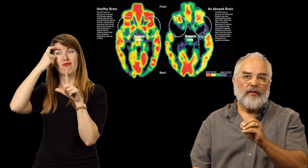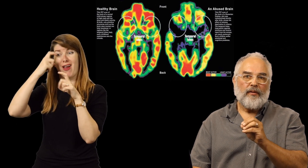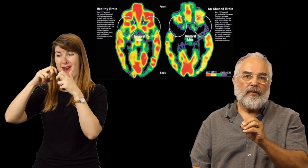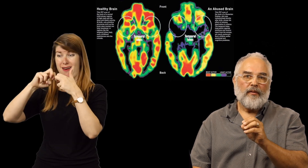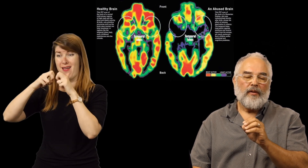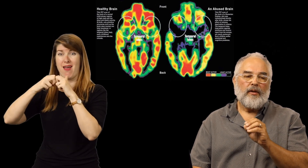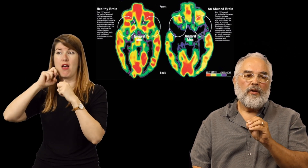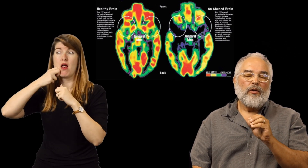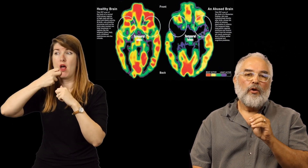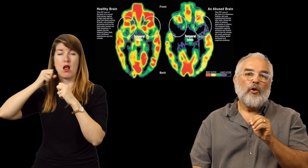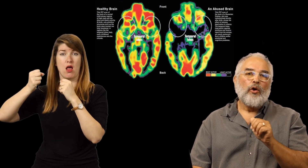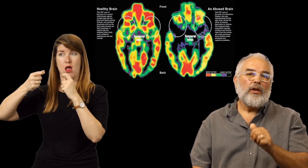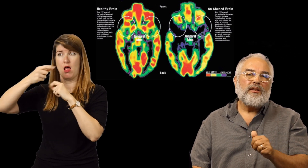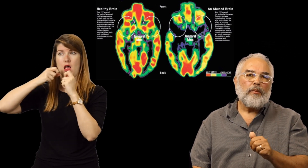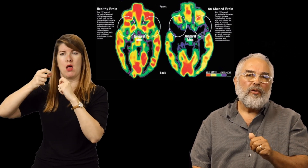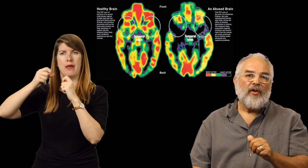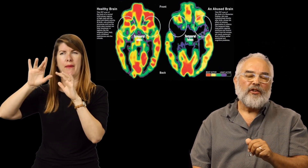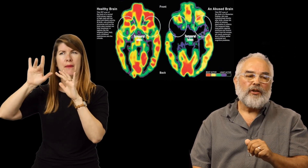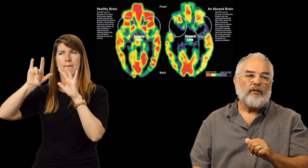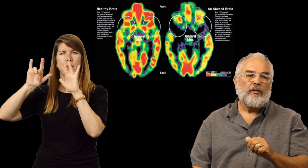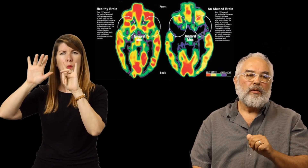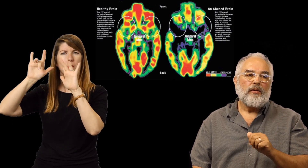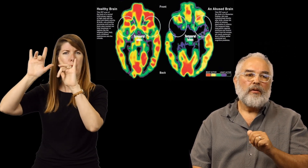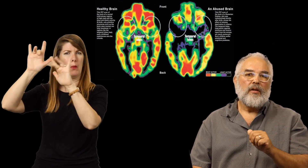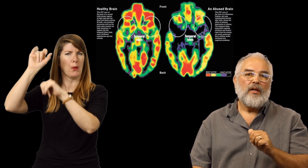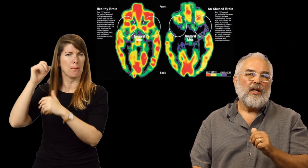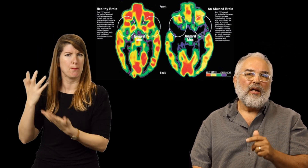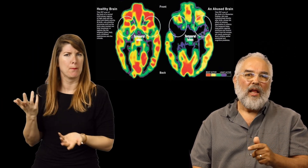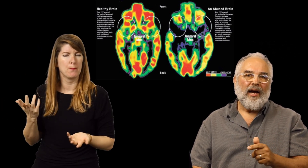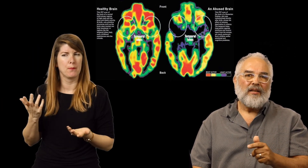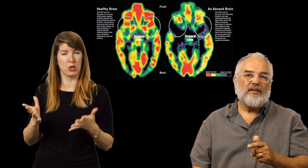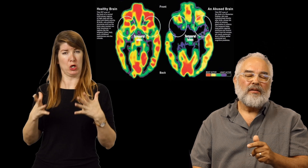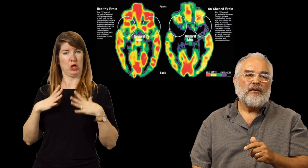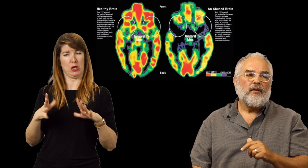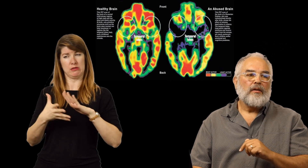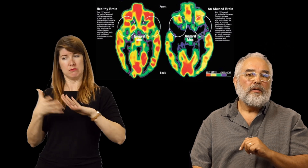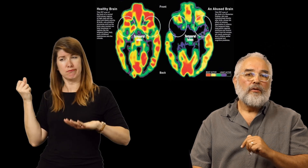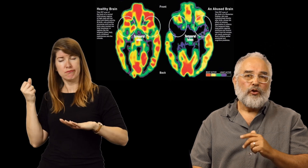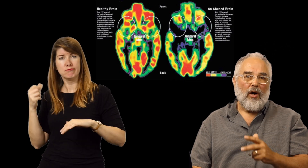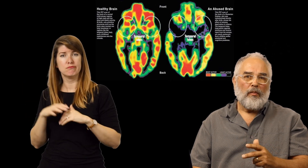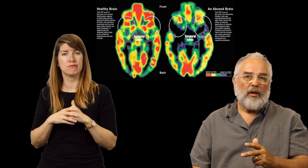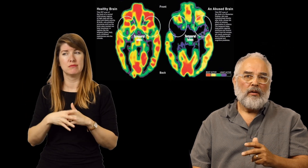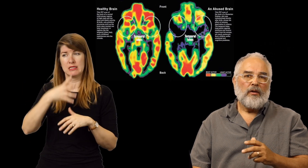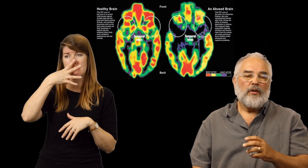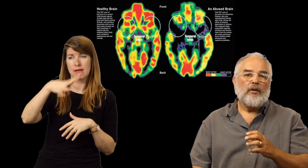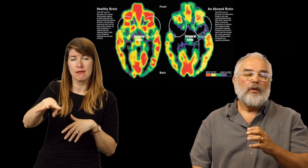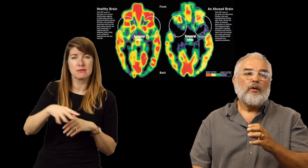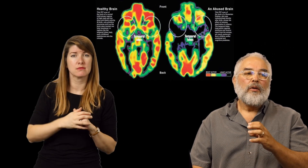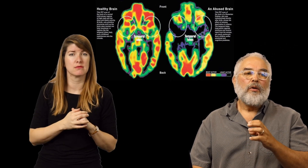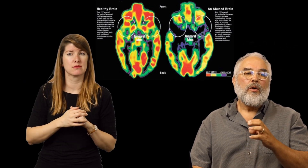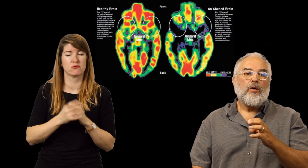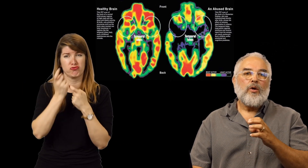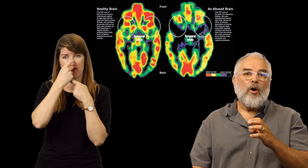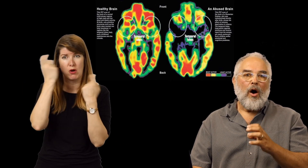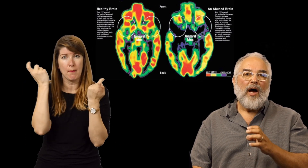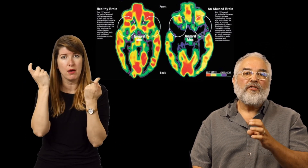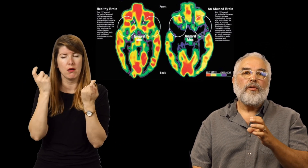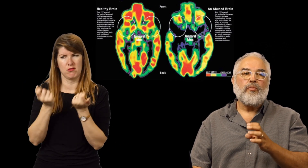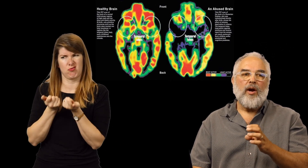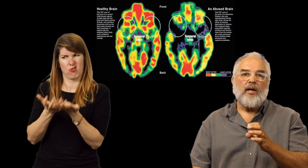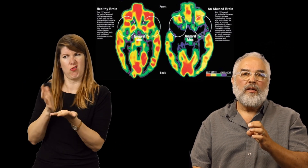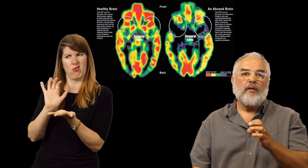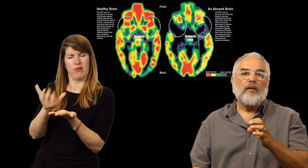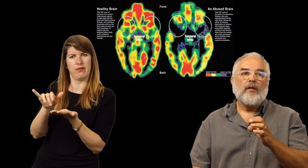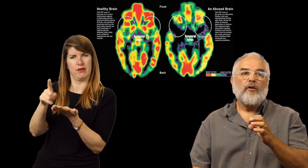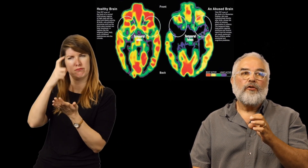wired. Early deprivation, neglect, trauma cause